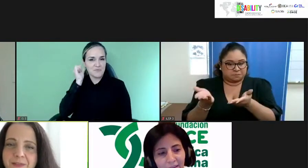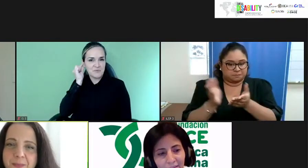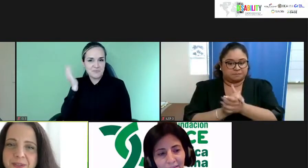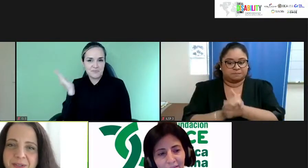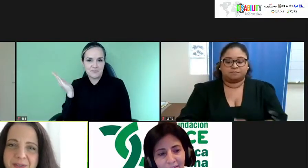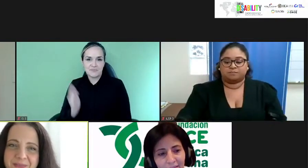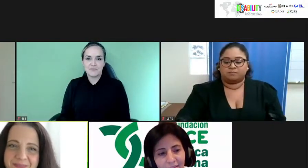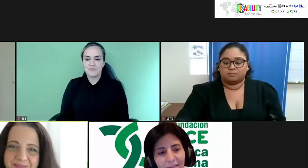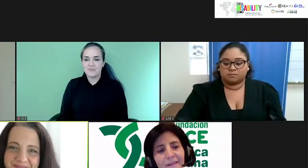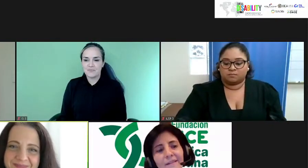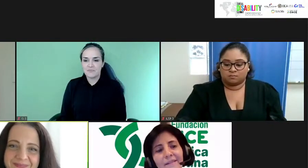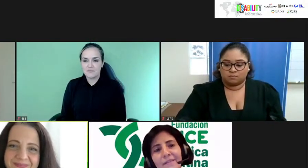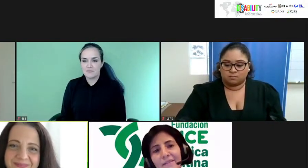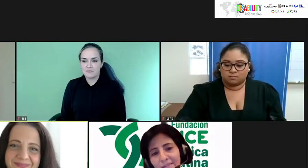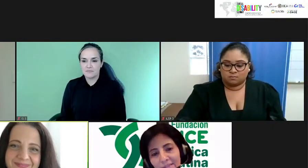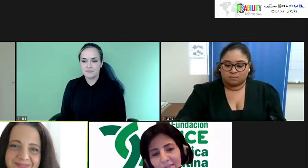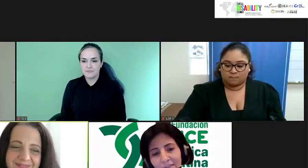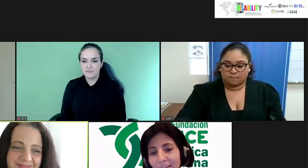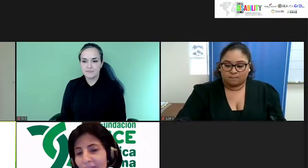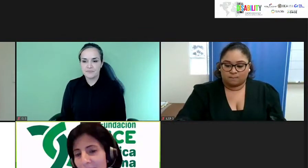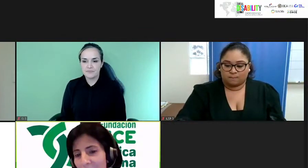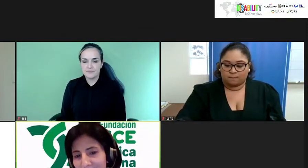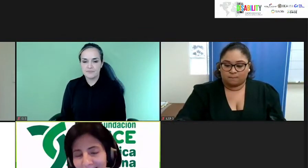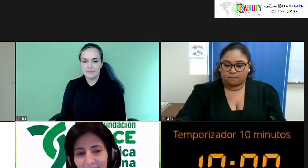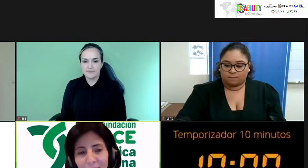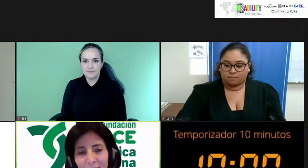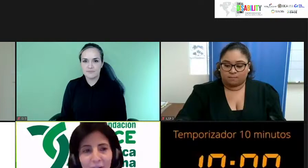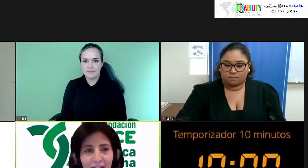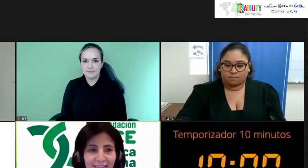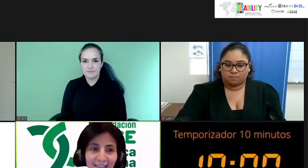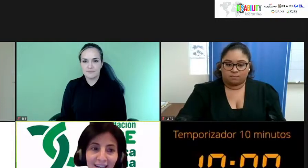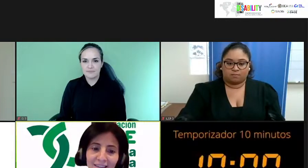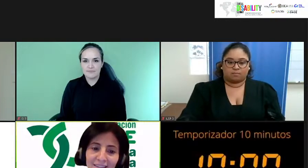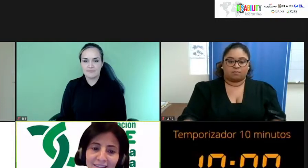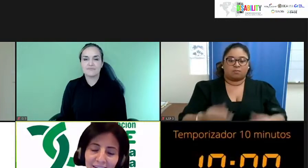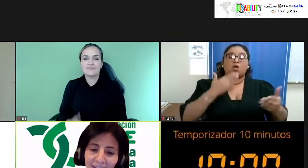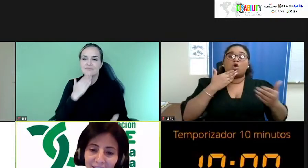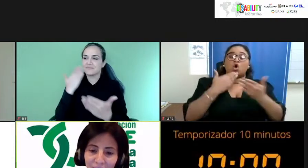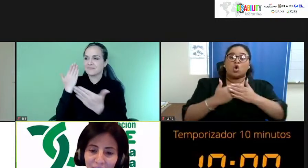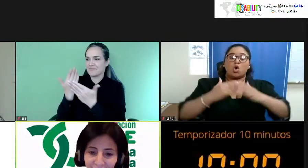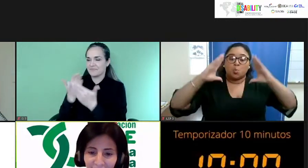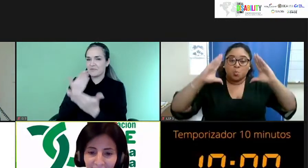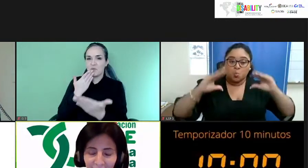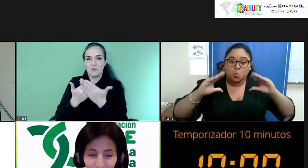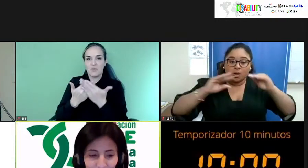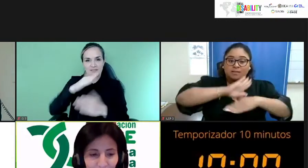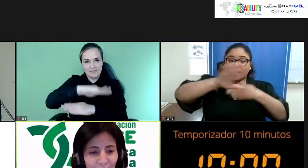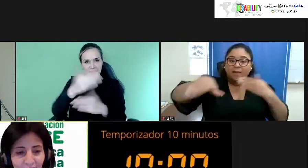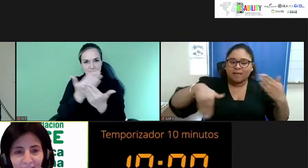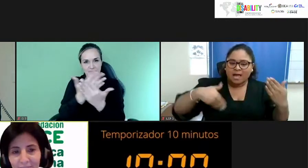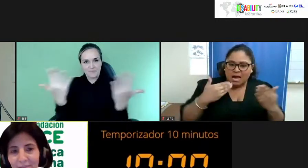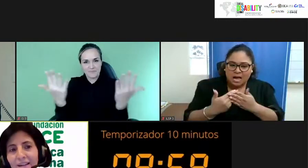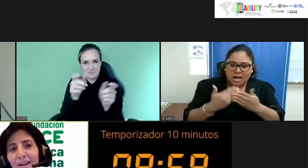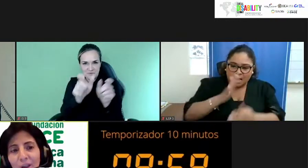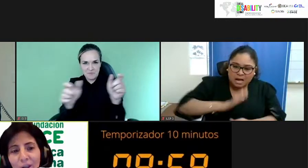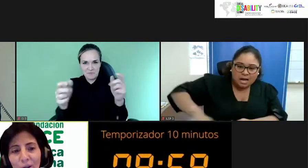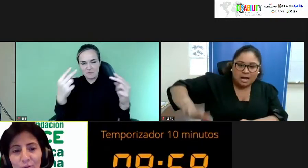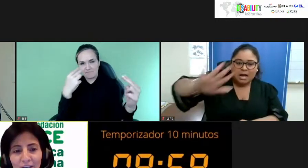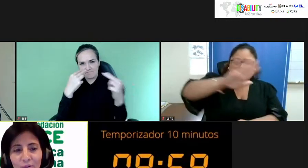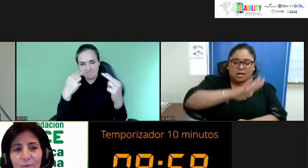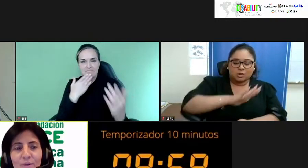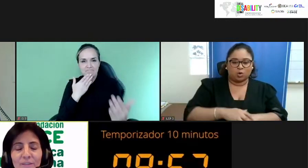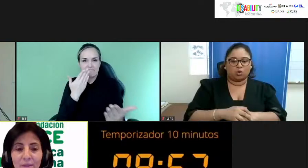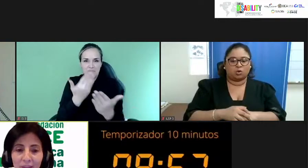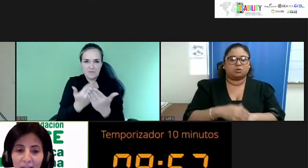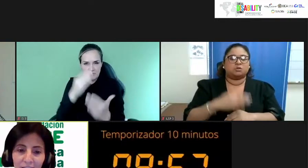the platform is yours thank you very much thank you very much good afternoon everyone i would